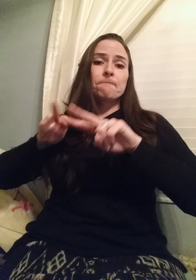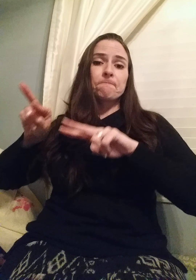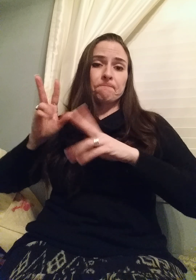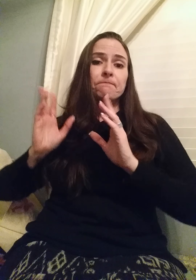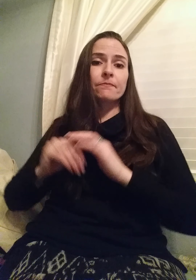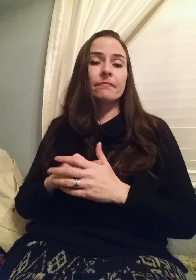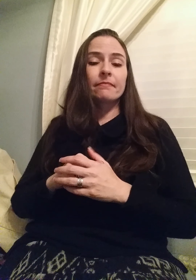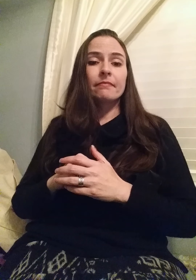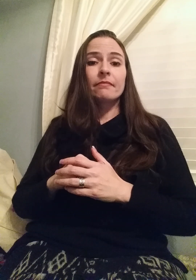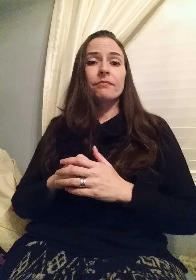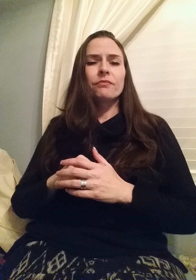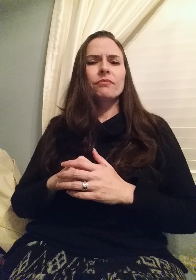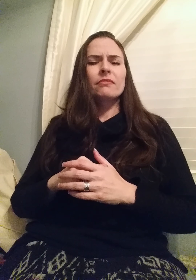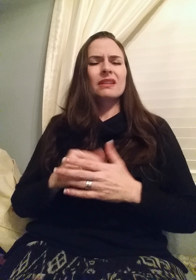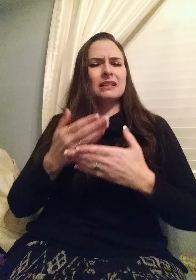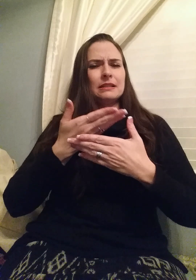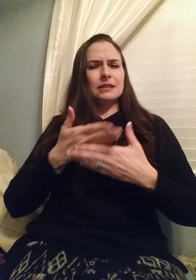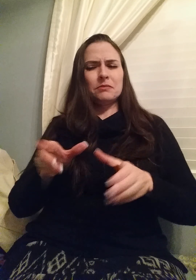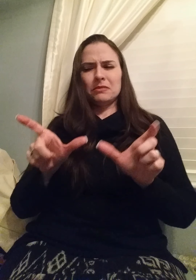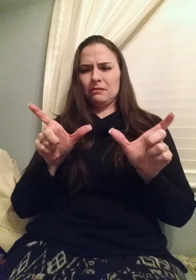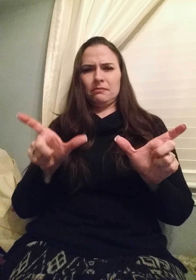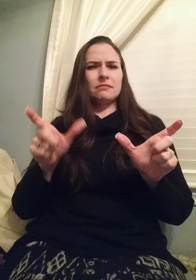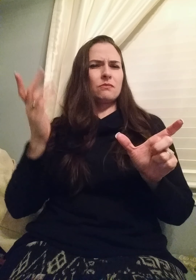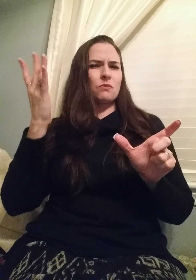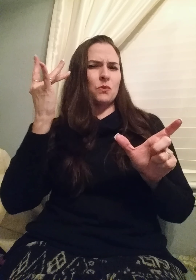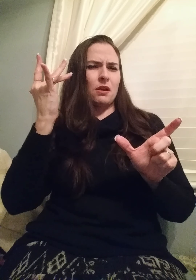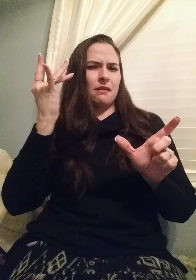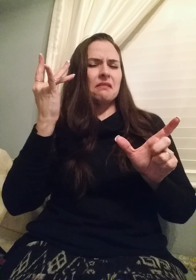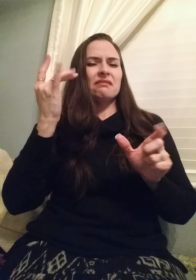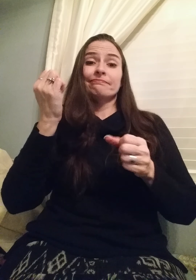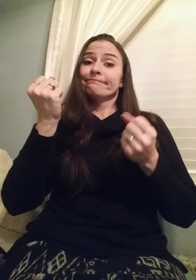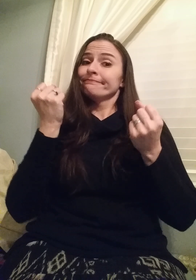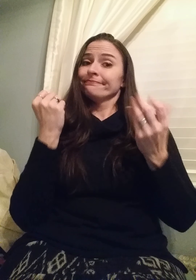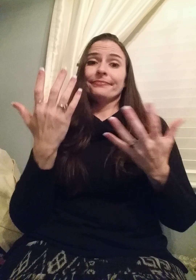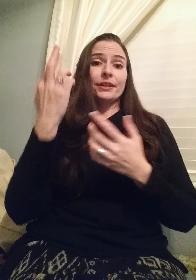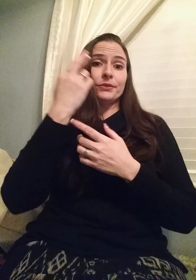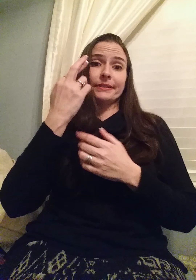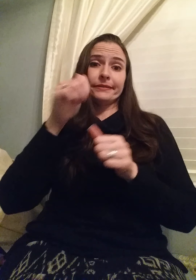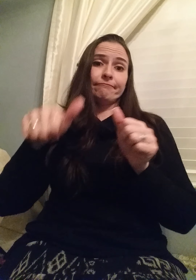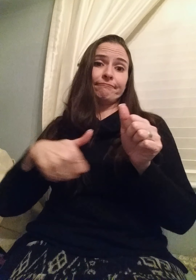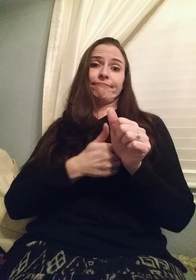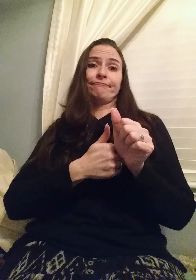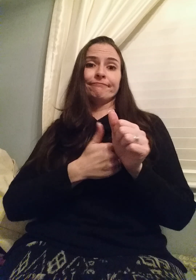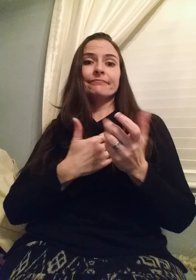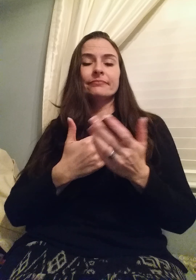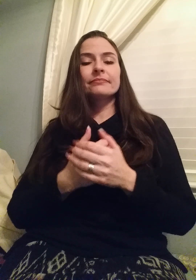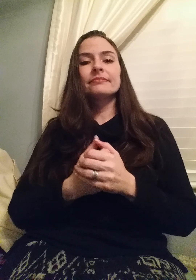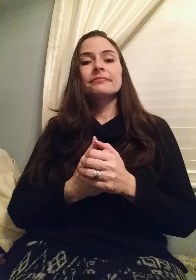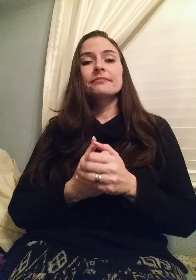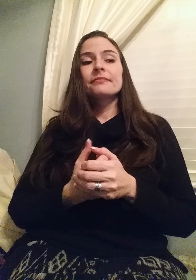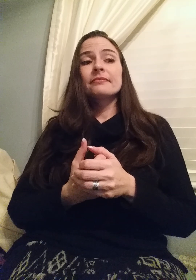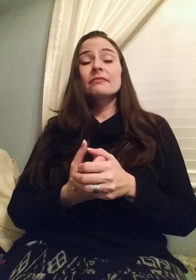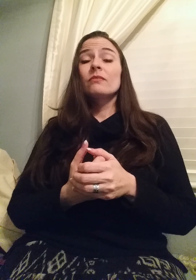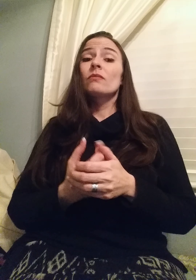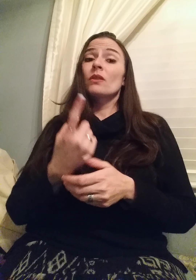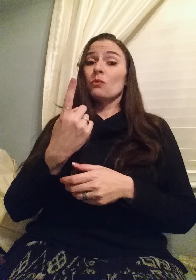We split the internship into 2 courses for a variety of reasons, some of which are that we noticed students were